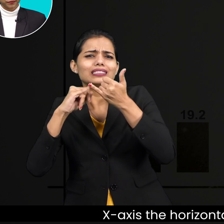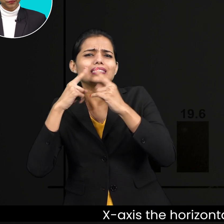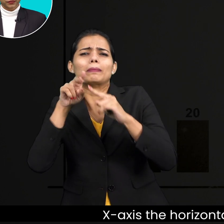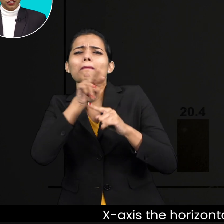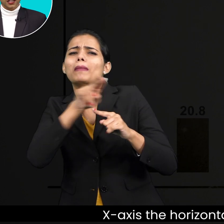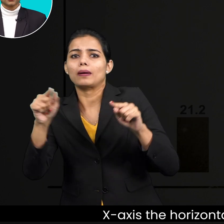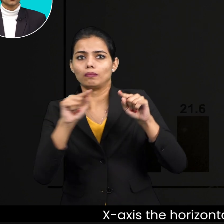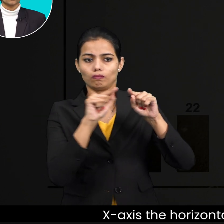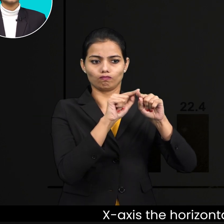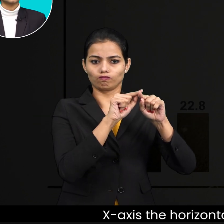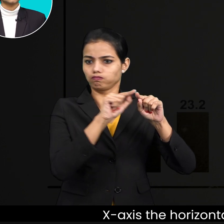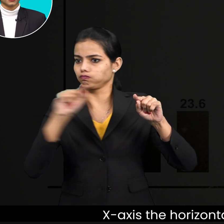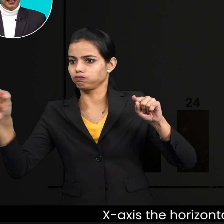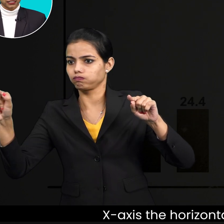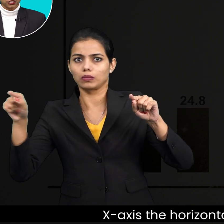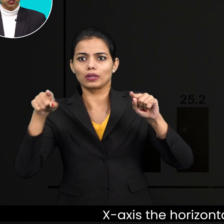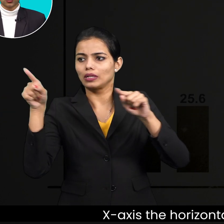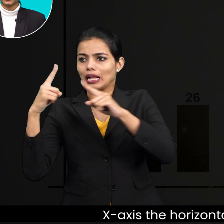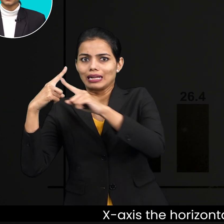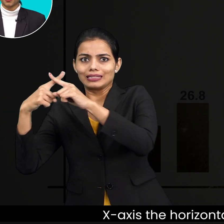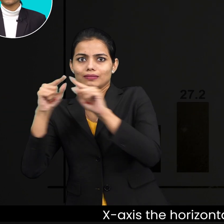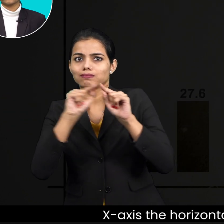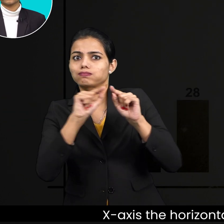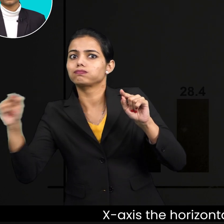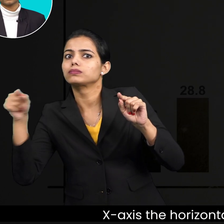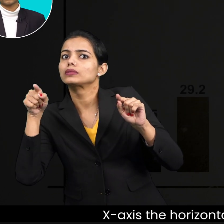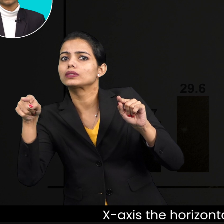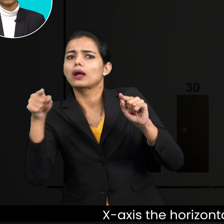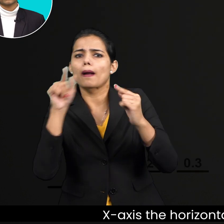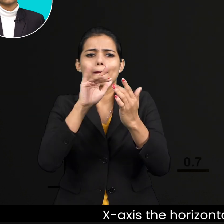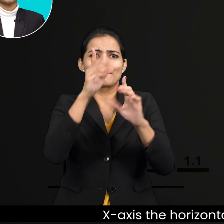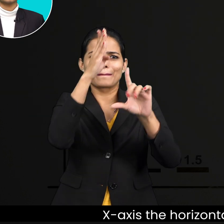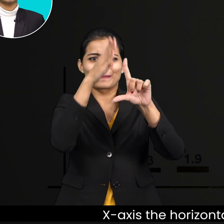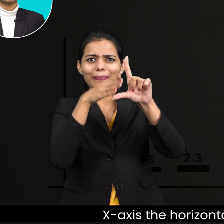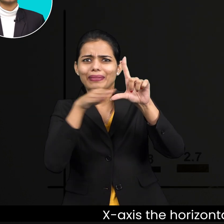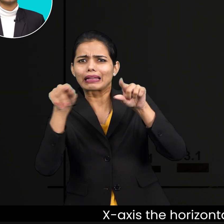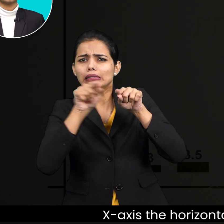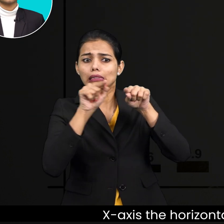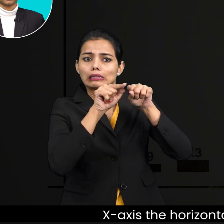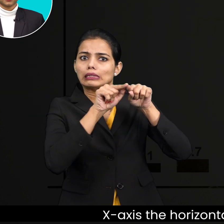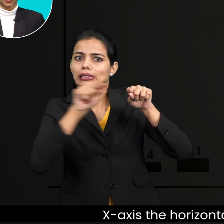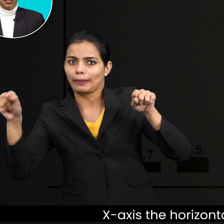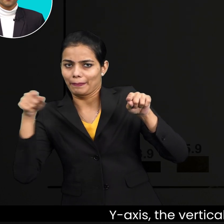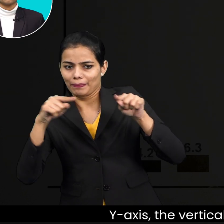X-axis. The horizontal axis on the graph.